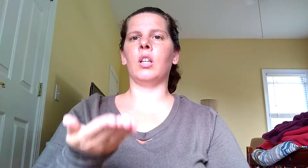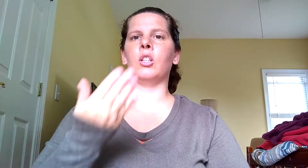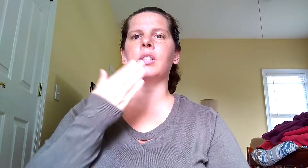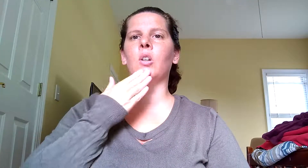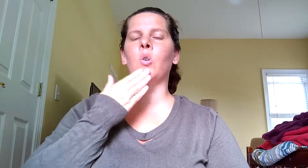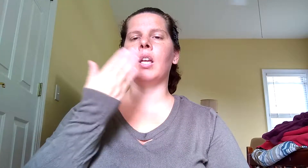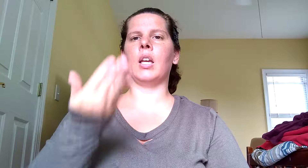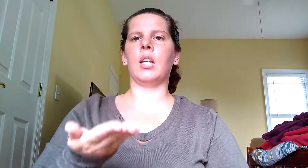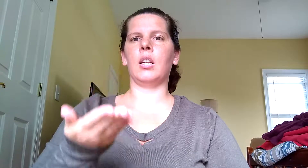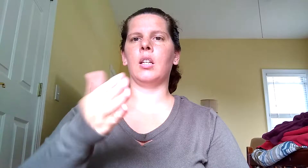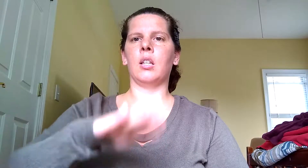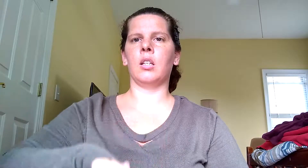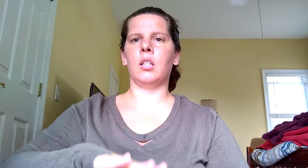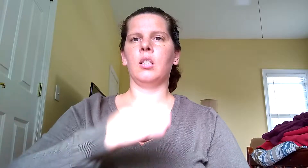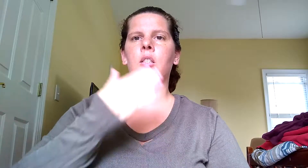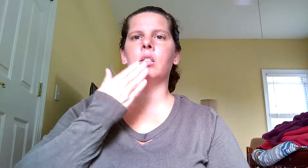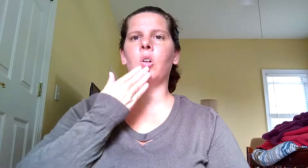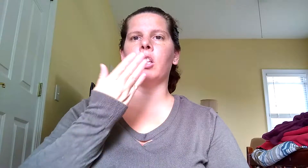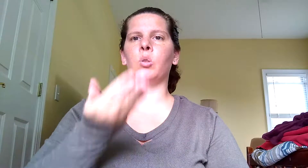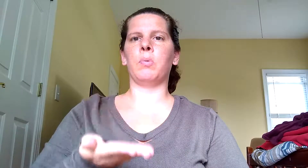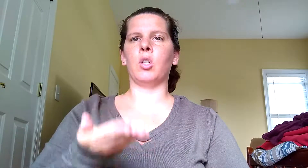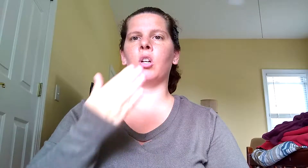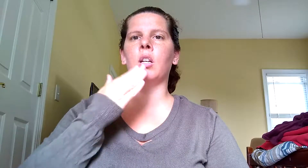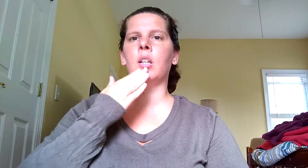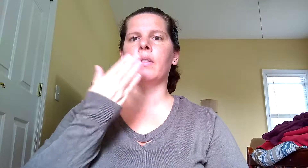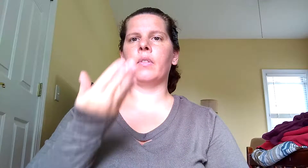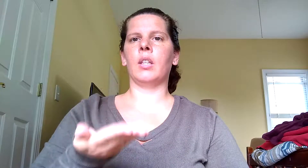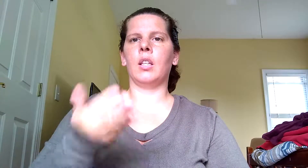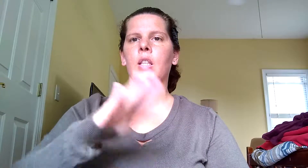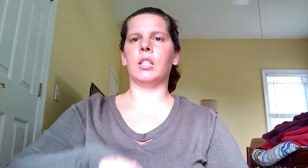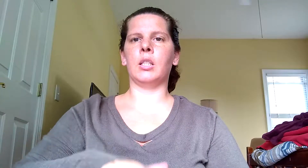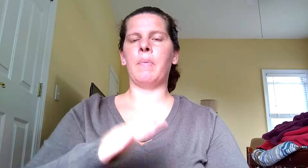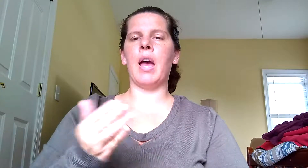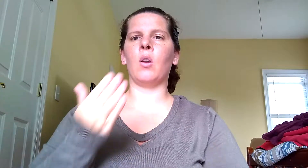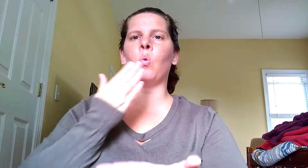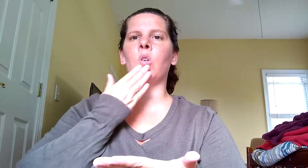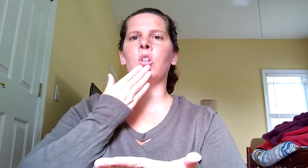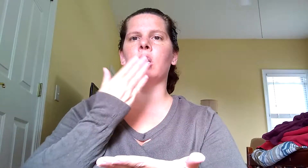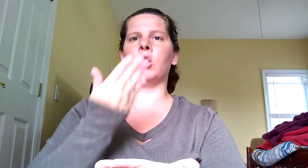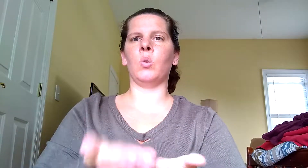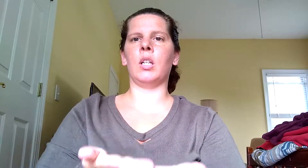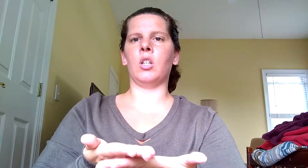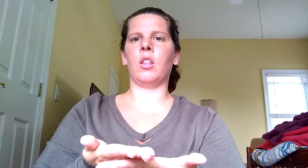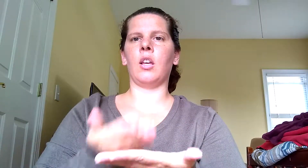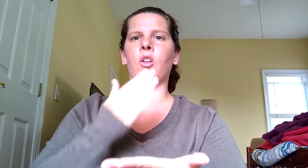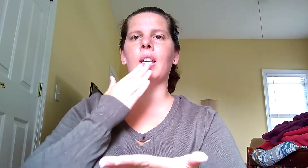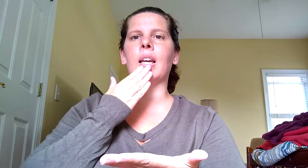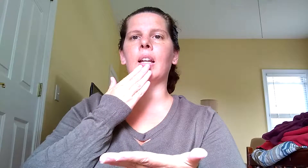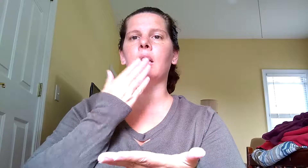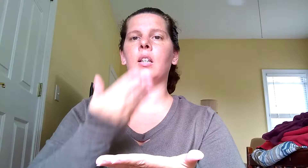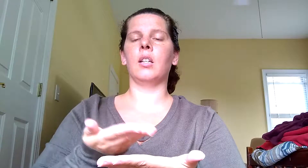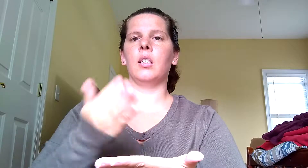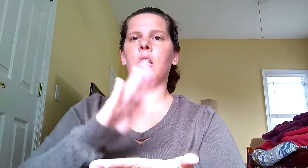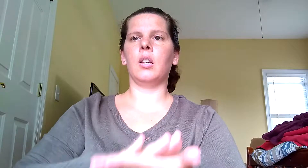either single hand, so this would be good, this is bad, or you can do it into the other hand.